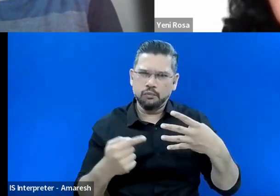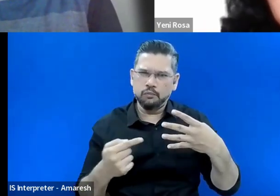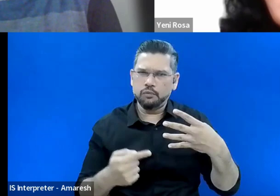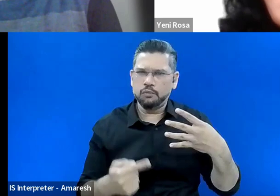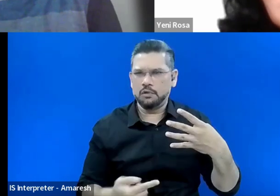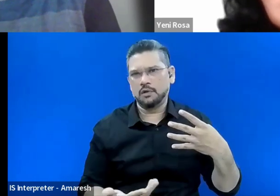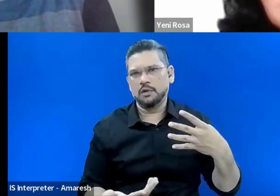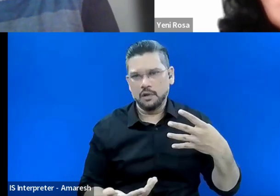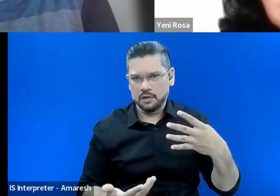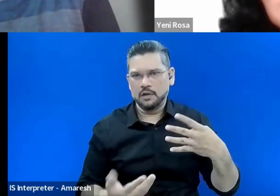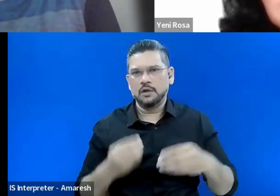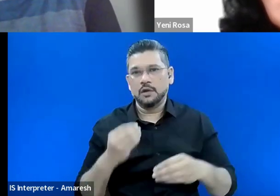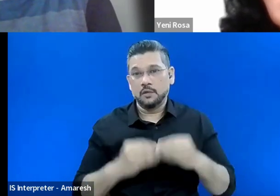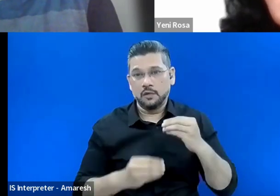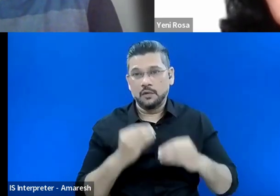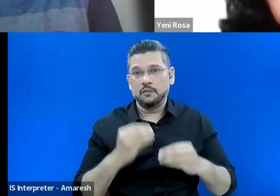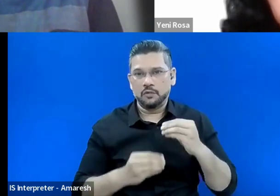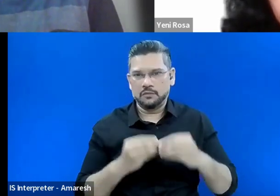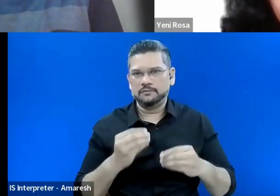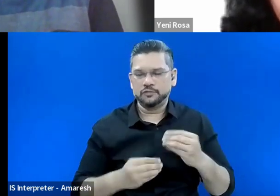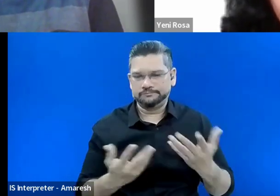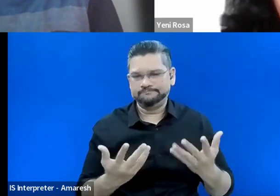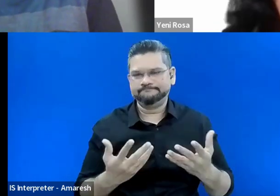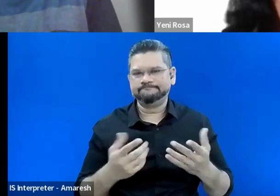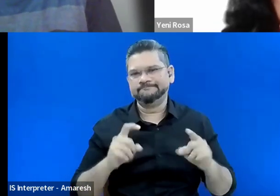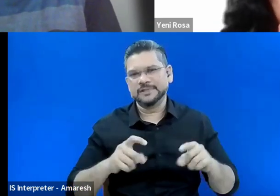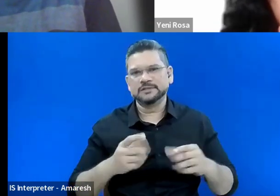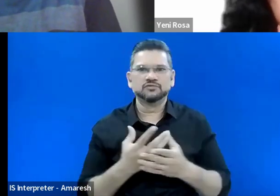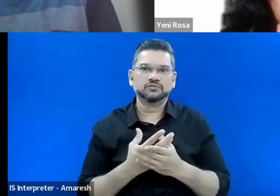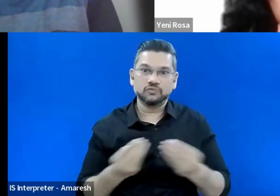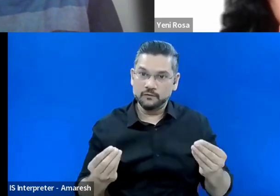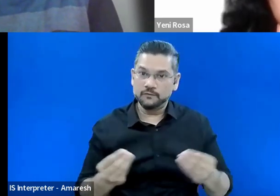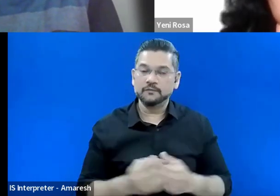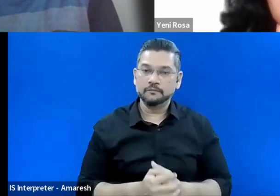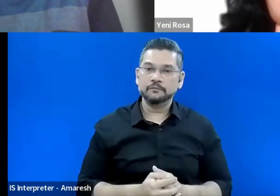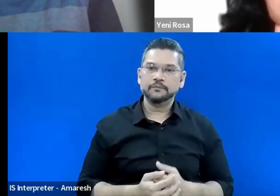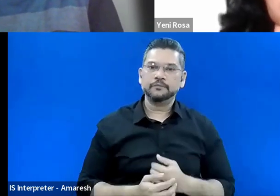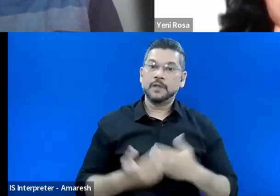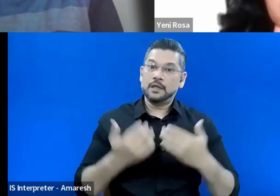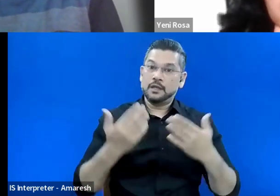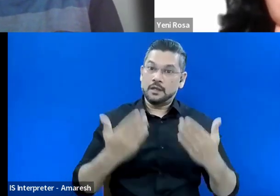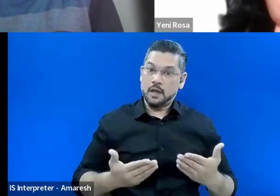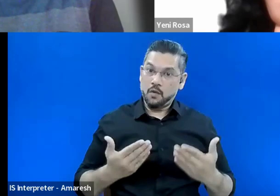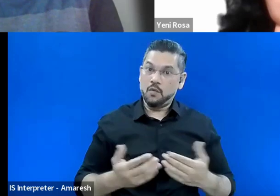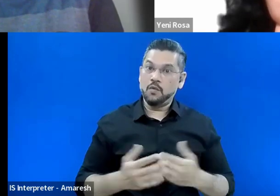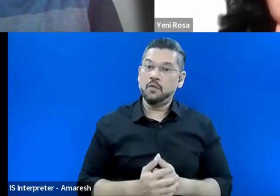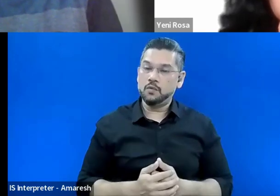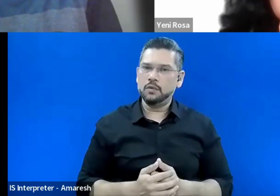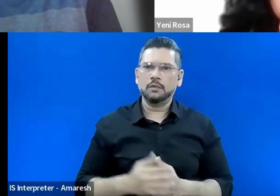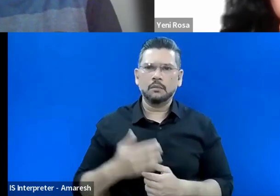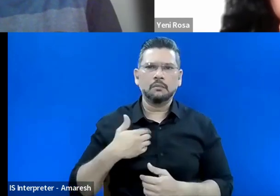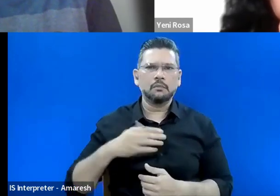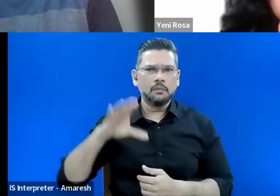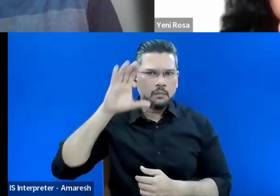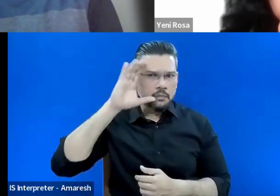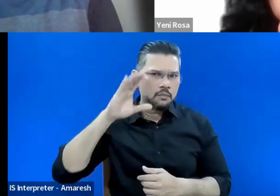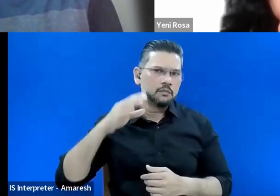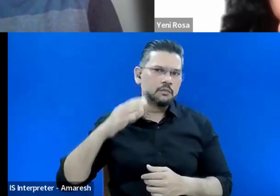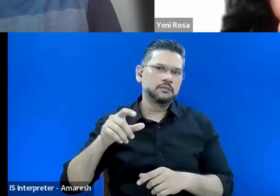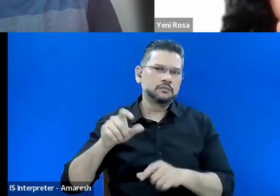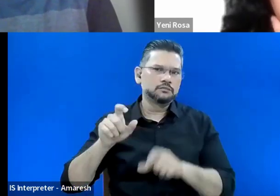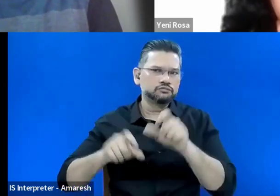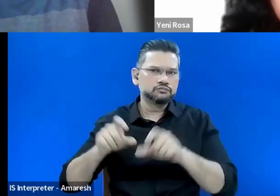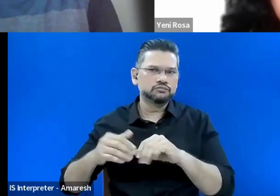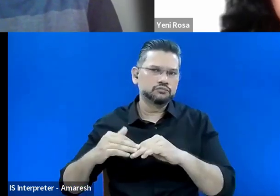with psychosocial disabilities. We will now be hearing from our speakers to talk about